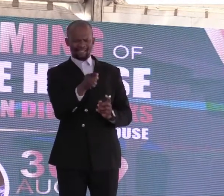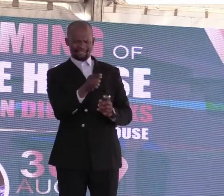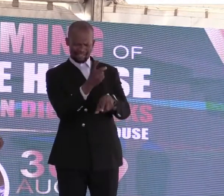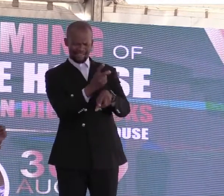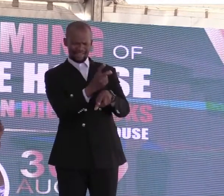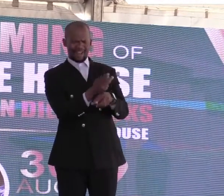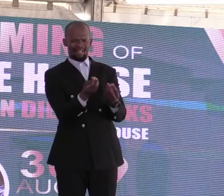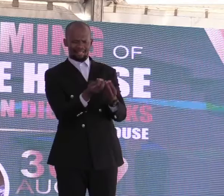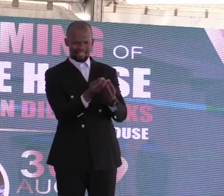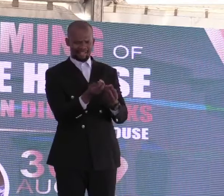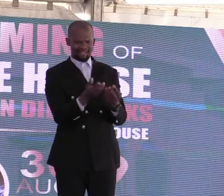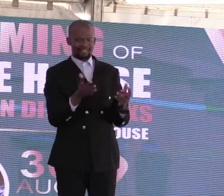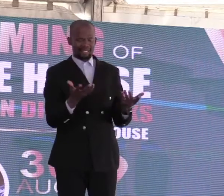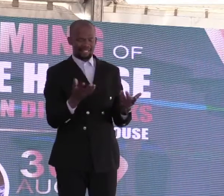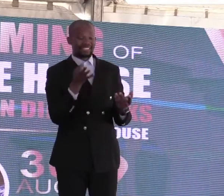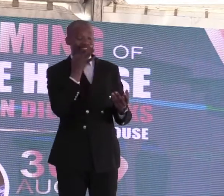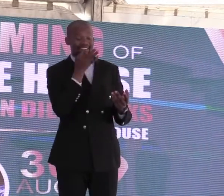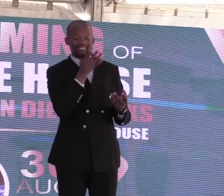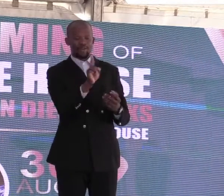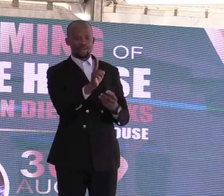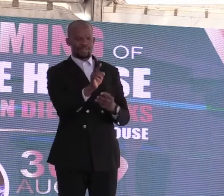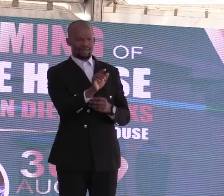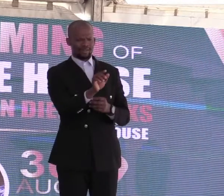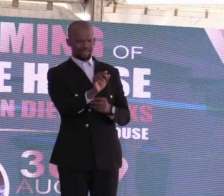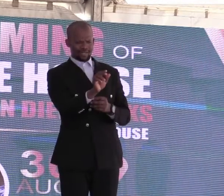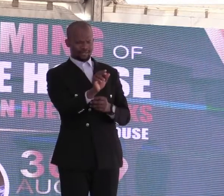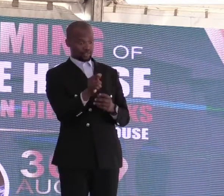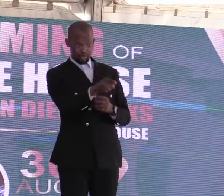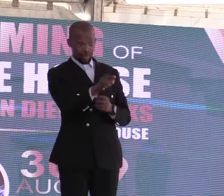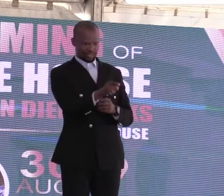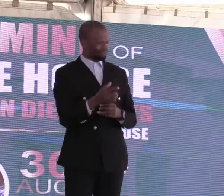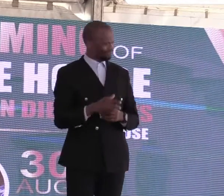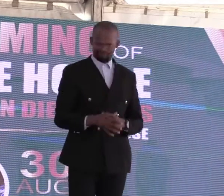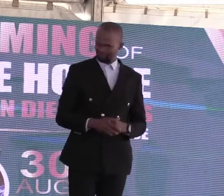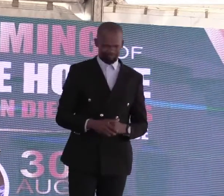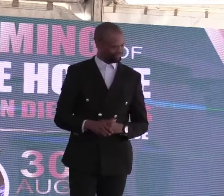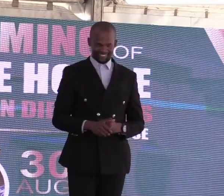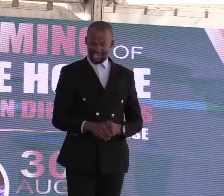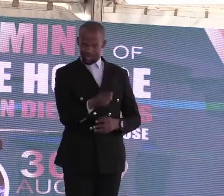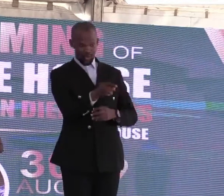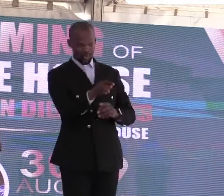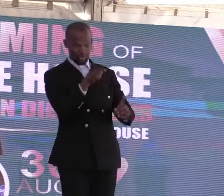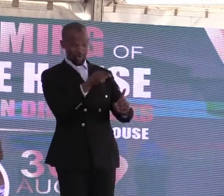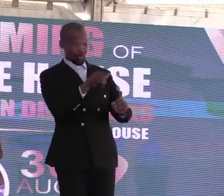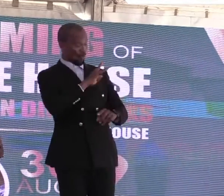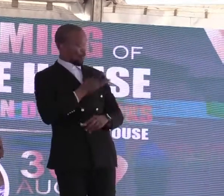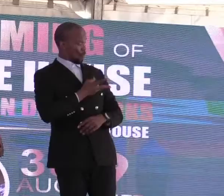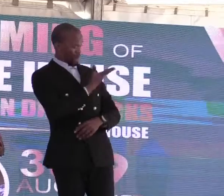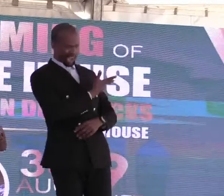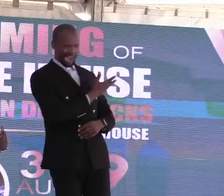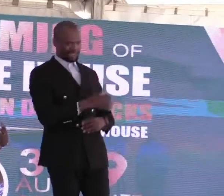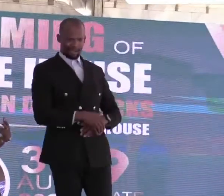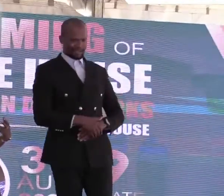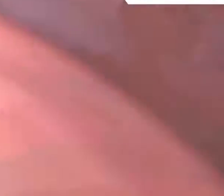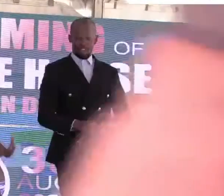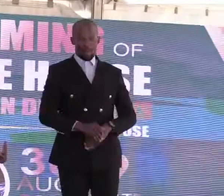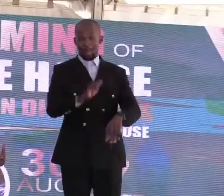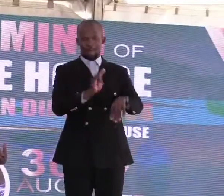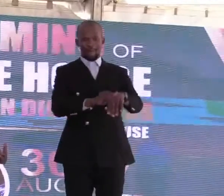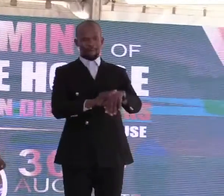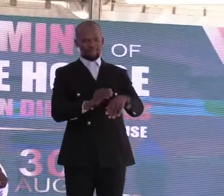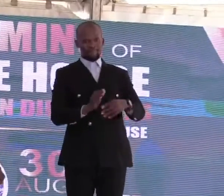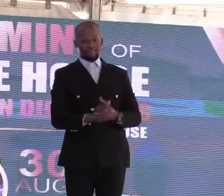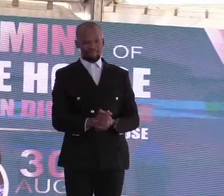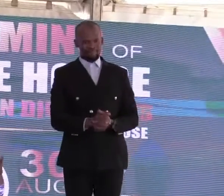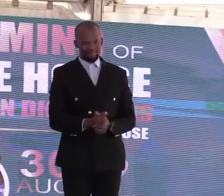difficult in saying she's a no-nonsense person. It sounds much better than